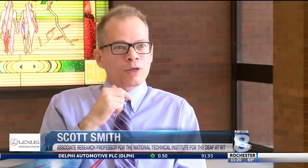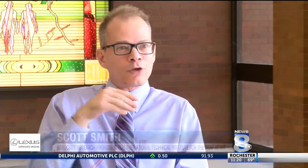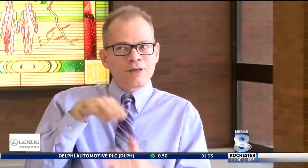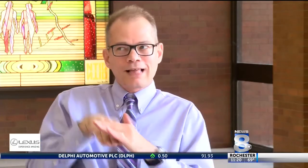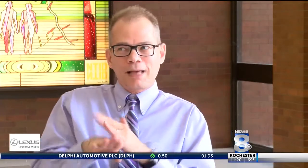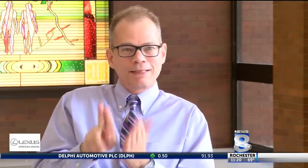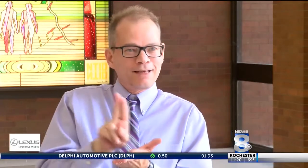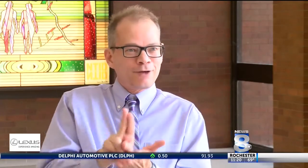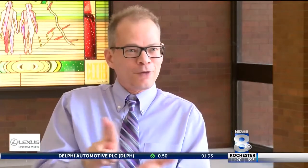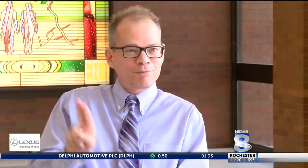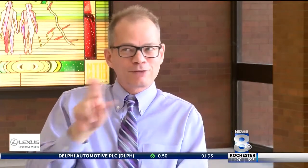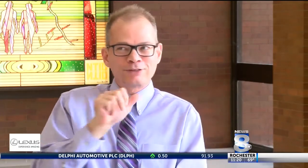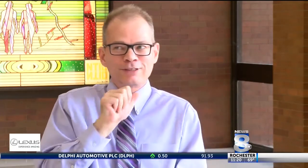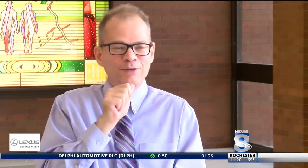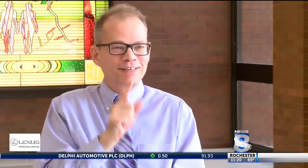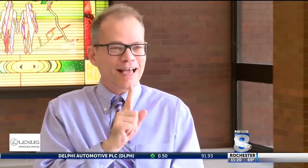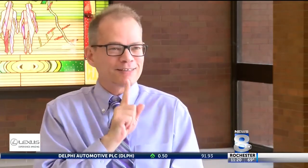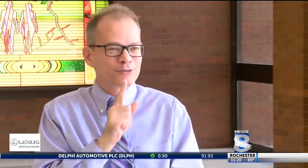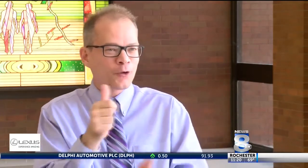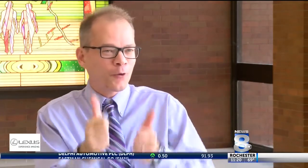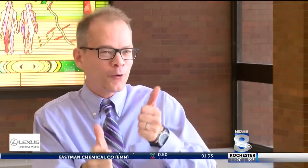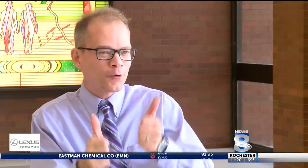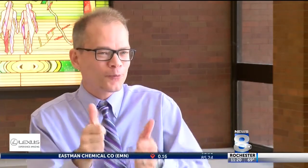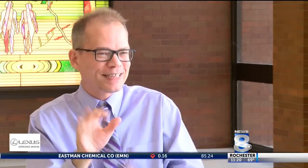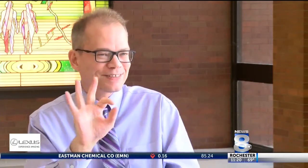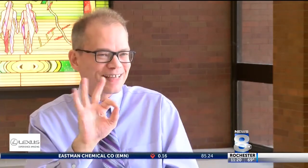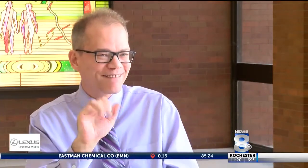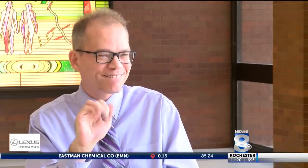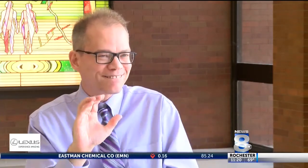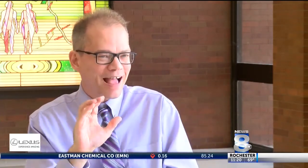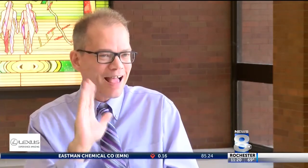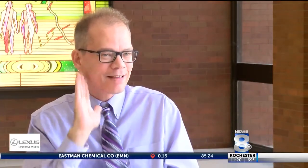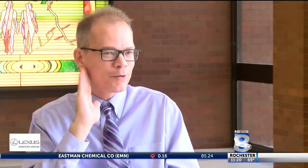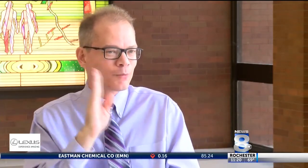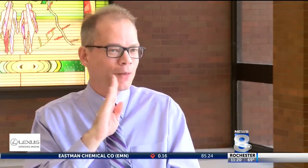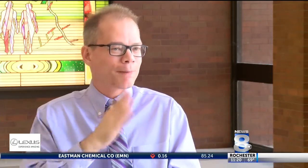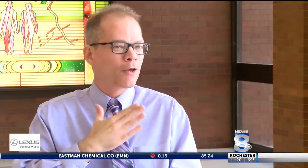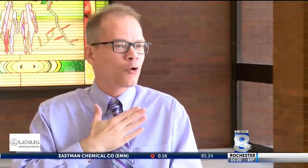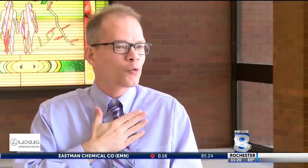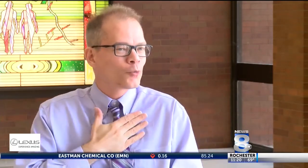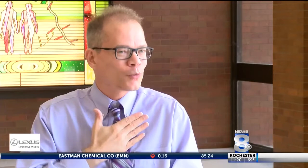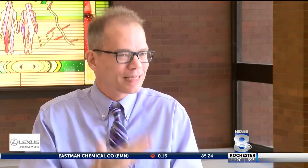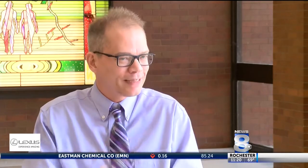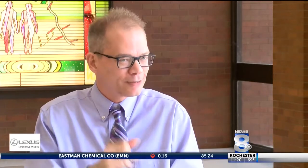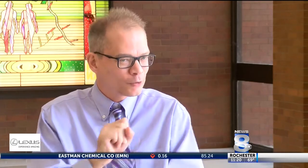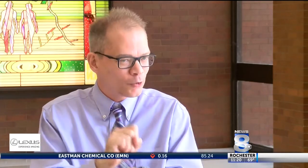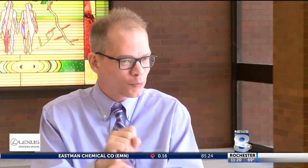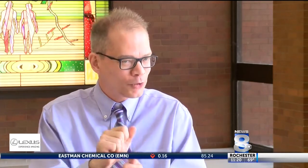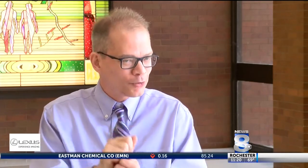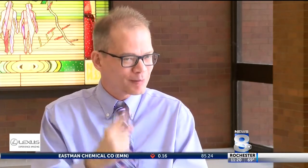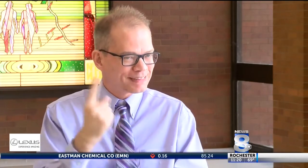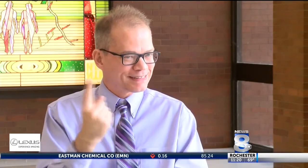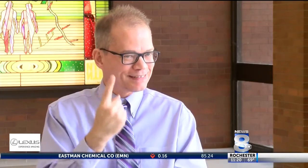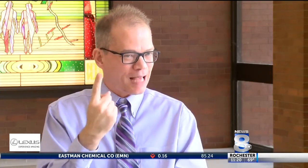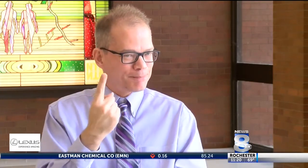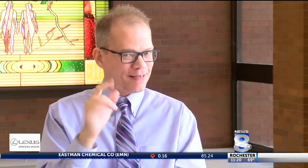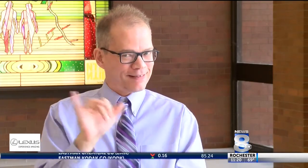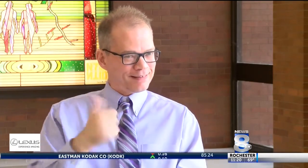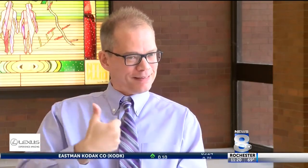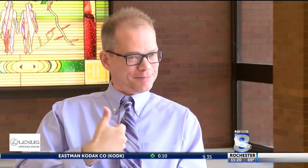of the reasons behind this is that a lot of times people don't realize that they need to have faculty